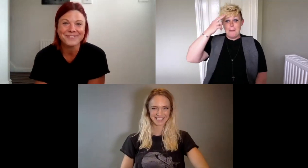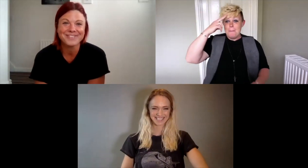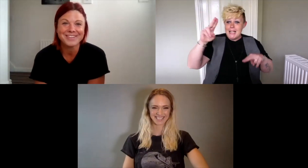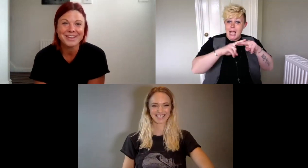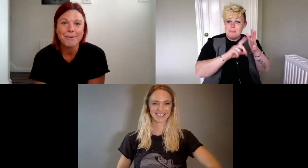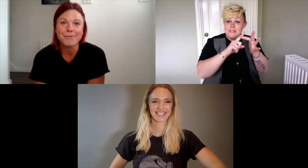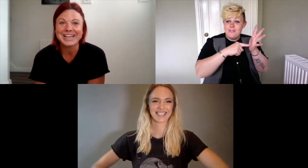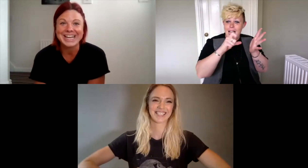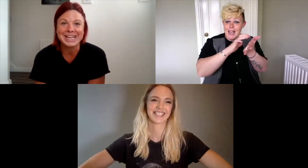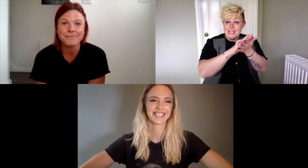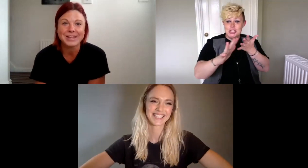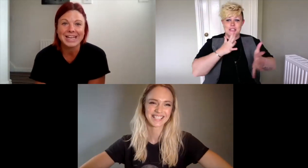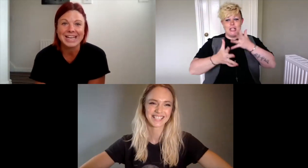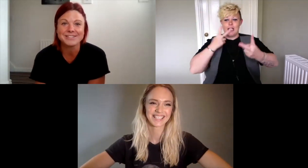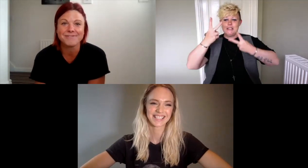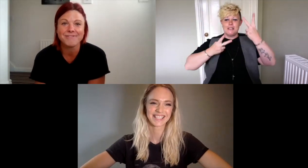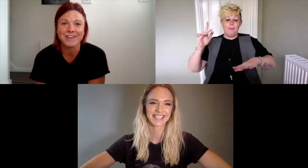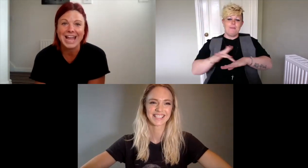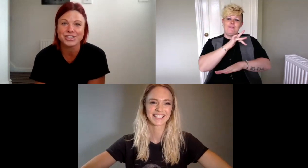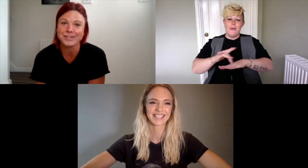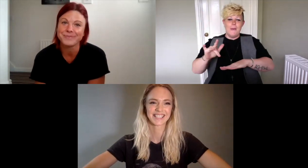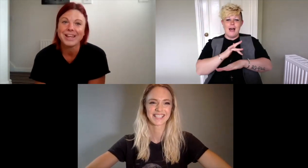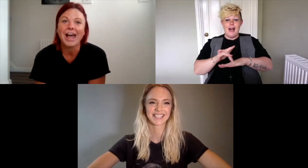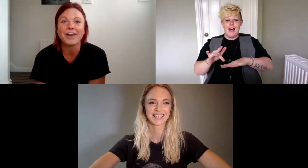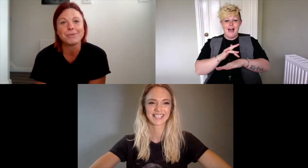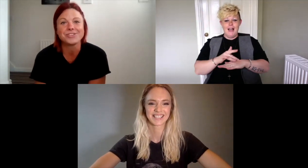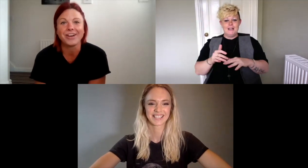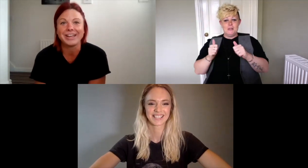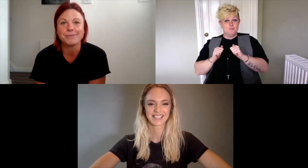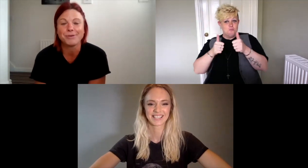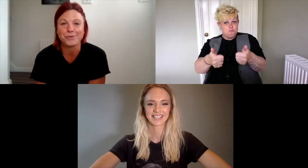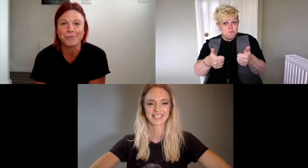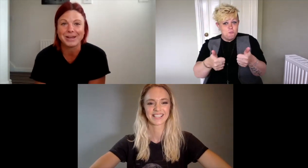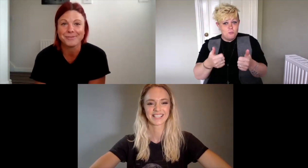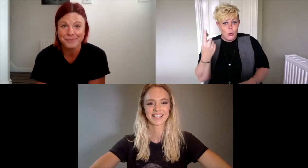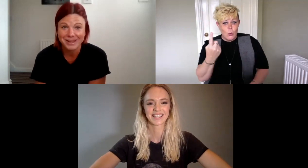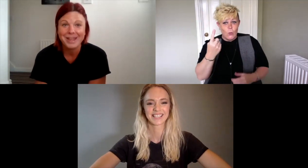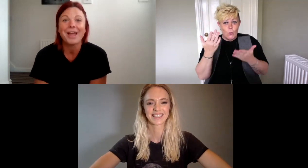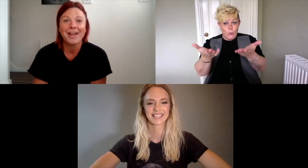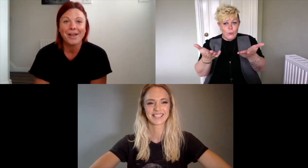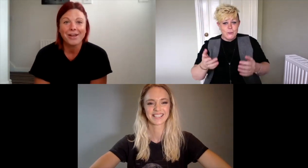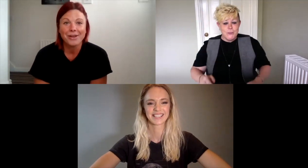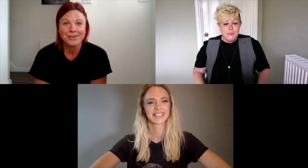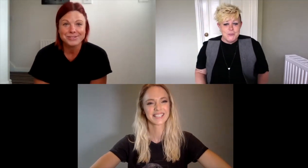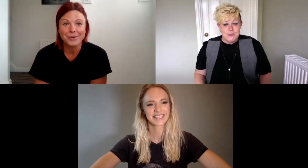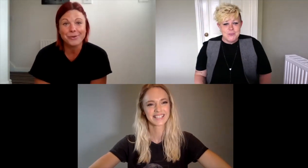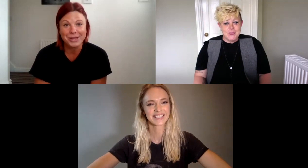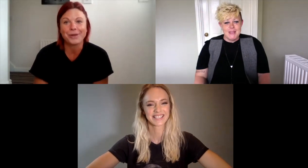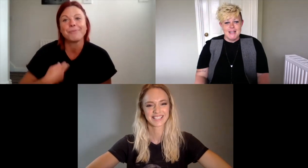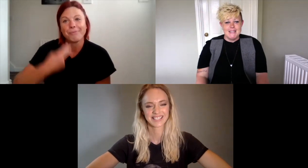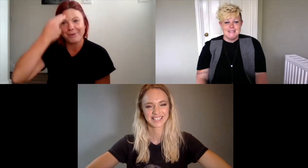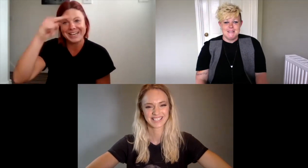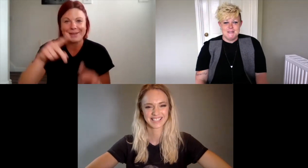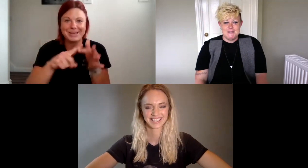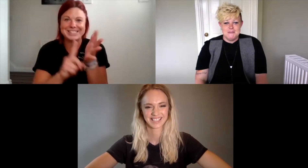Hiya, my name is Fletcher and I'm a sign performer. So who are